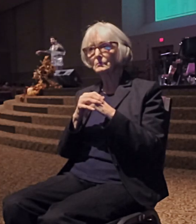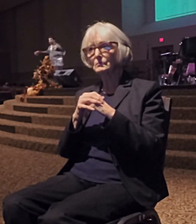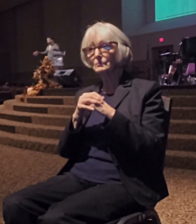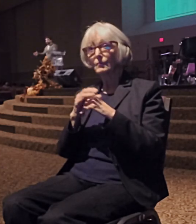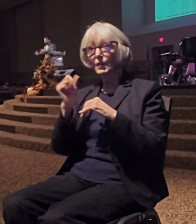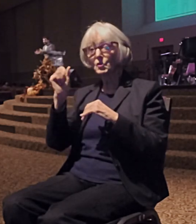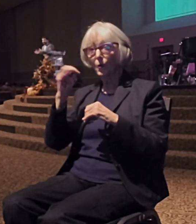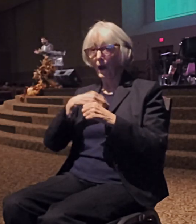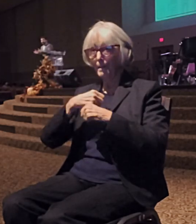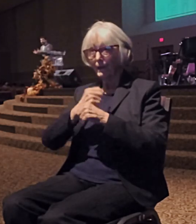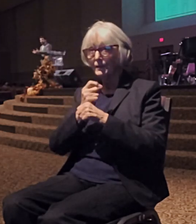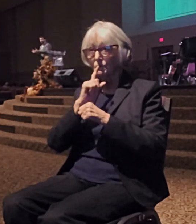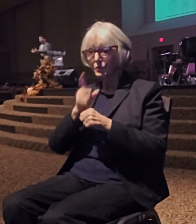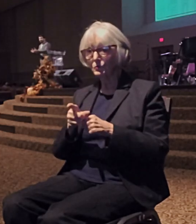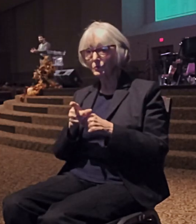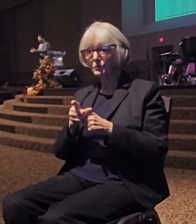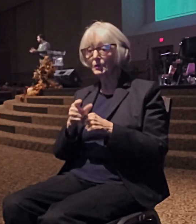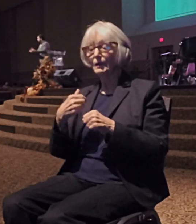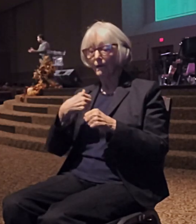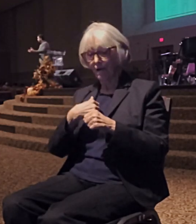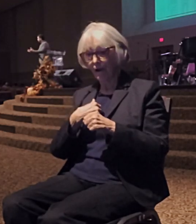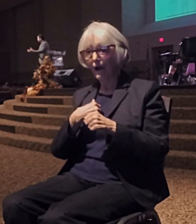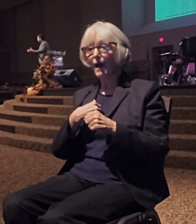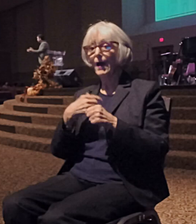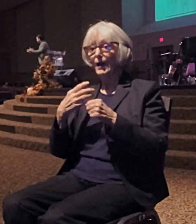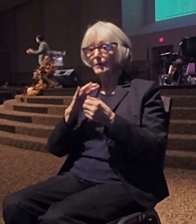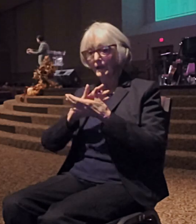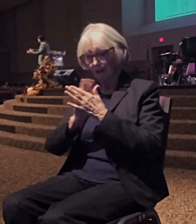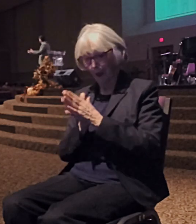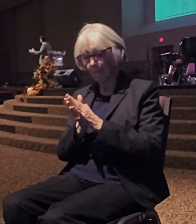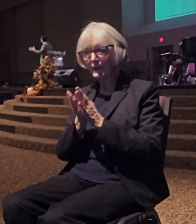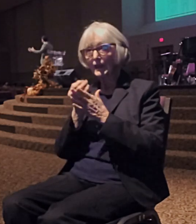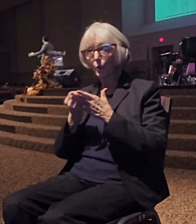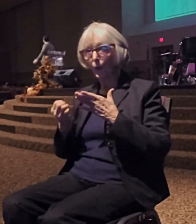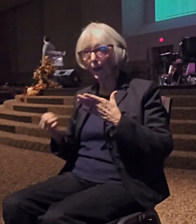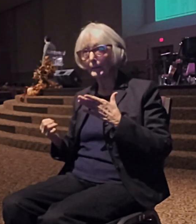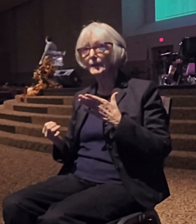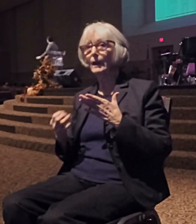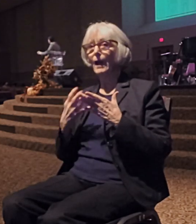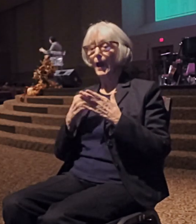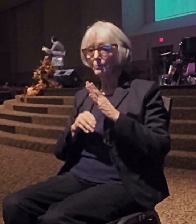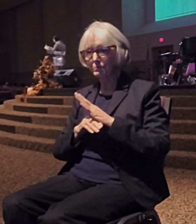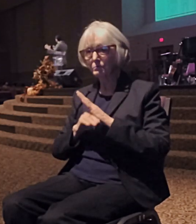And so I make sure that I get equipped and I go out and serve, and here's the